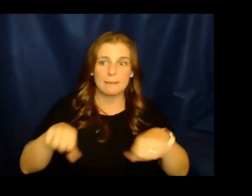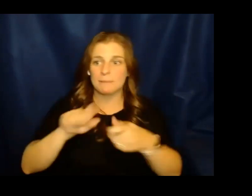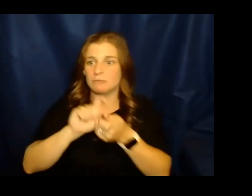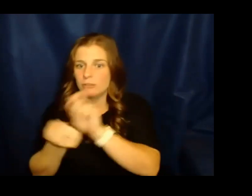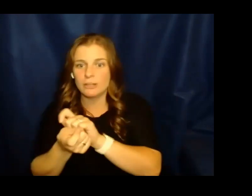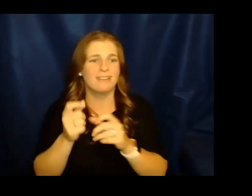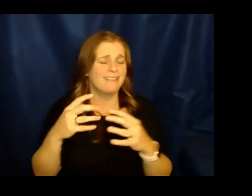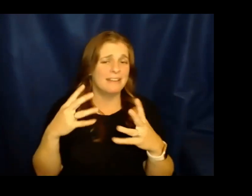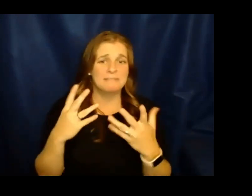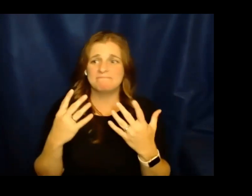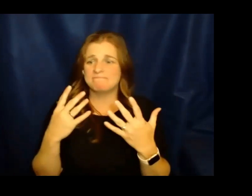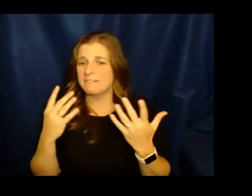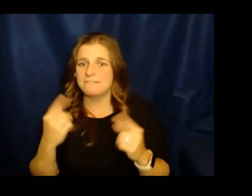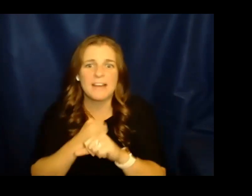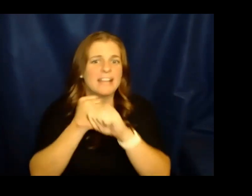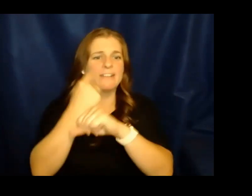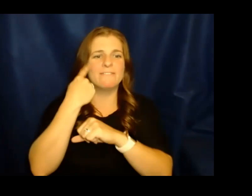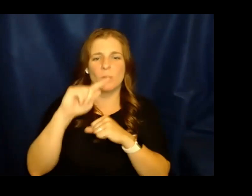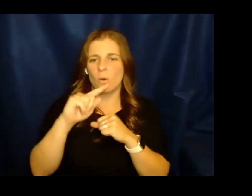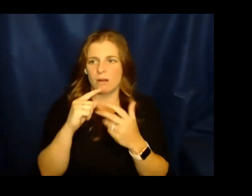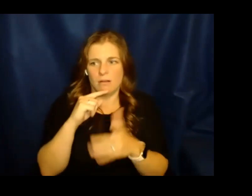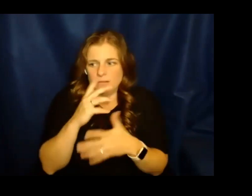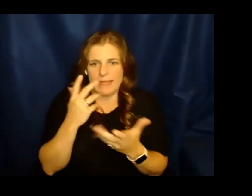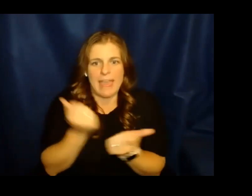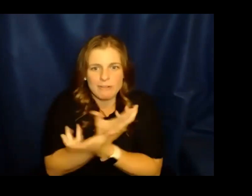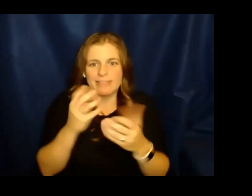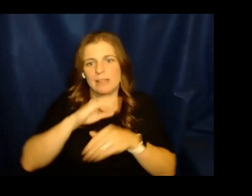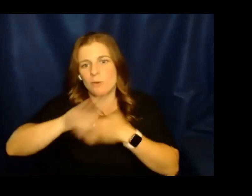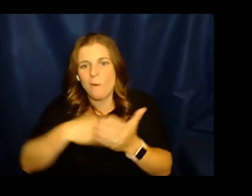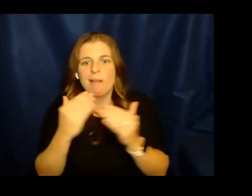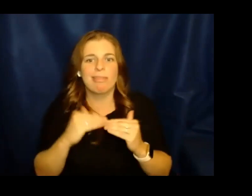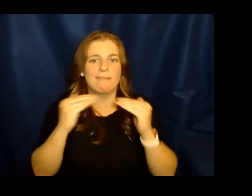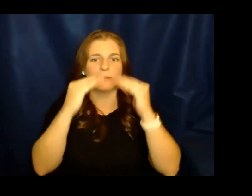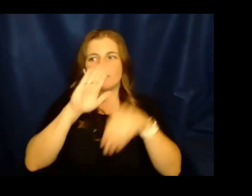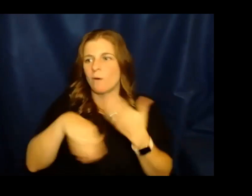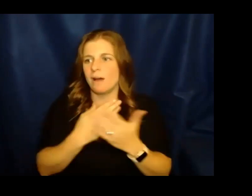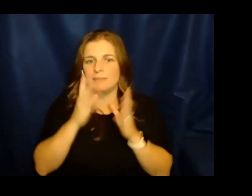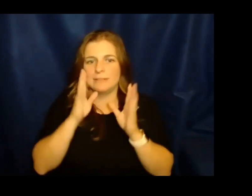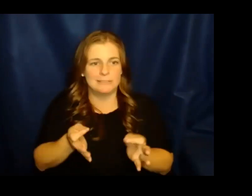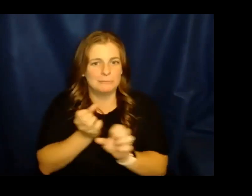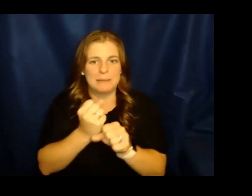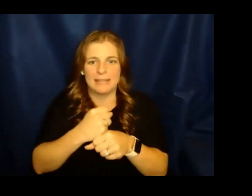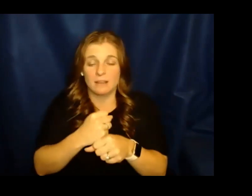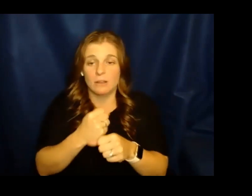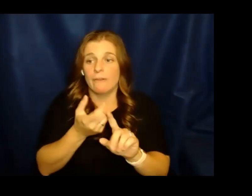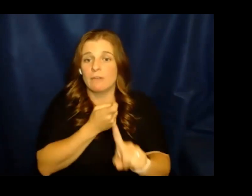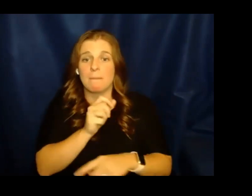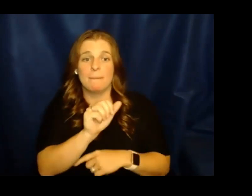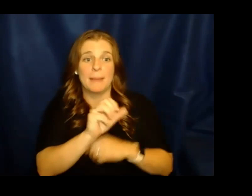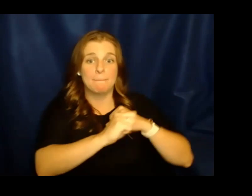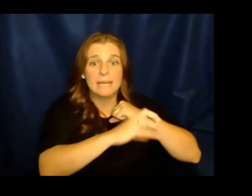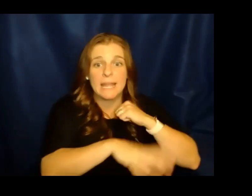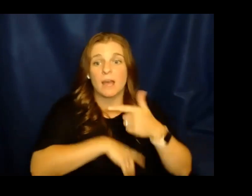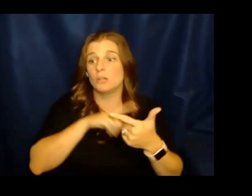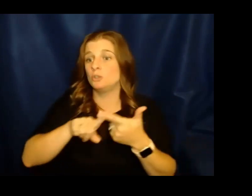at all levels of decision-making in these industries, from audiovisual media to